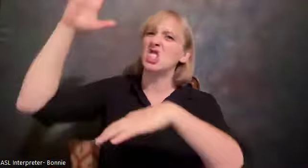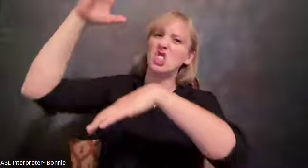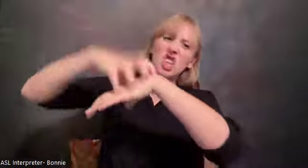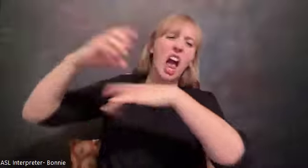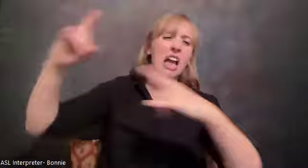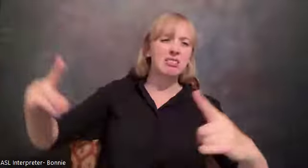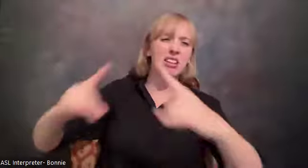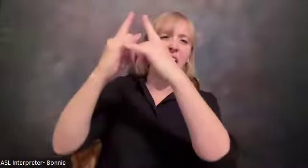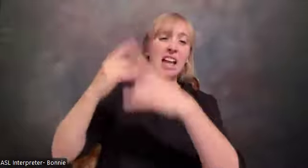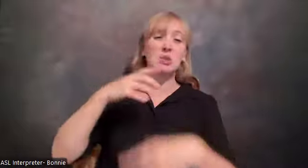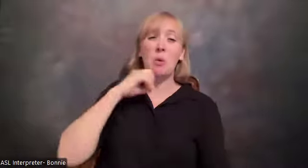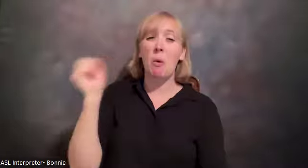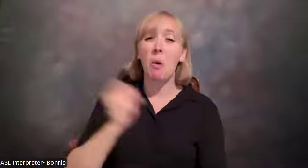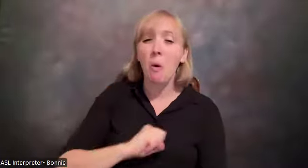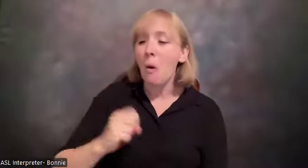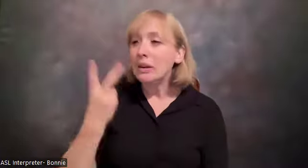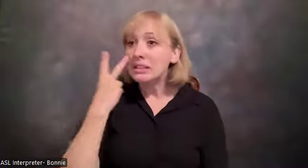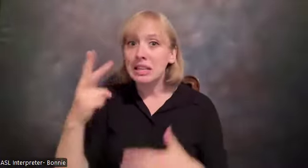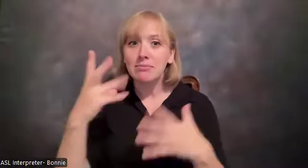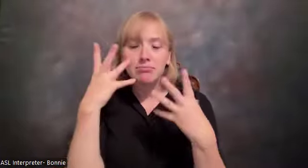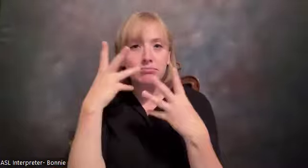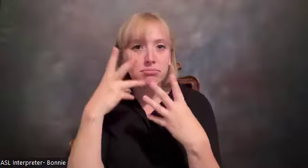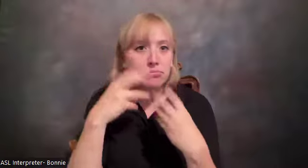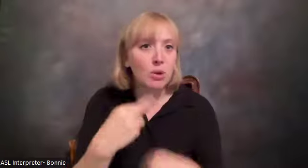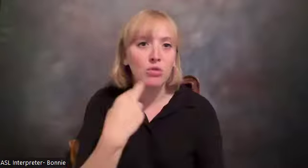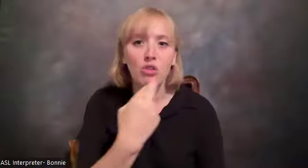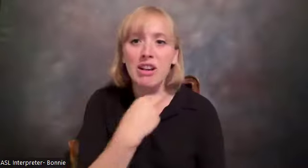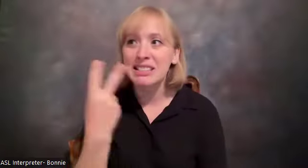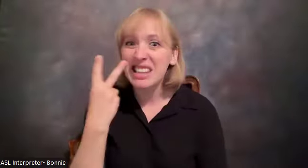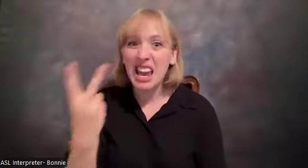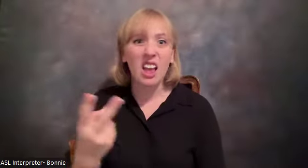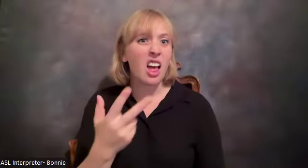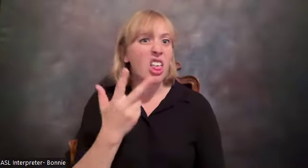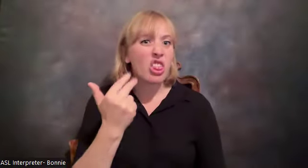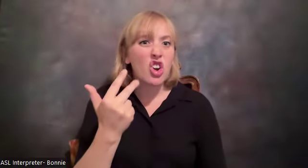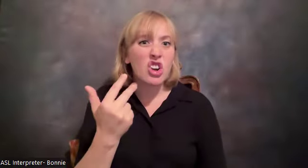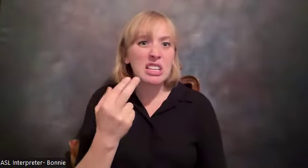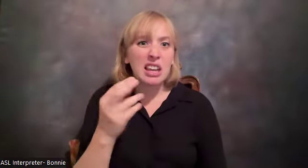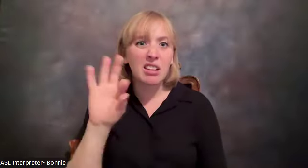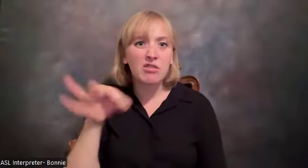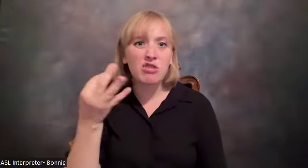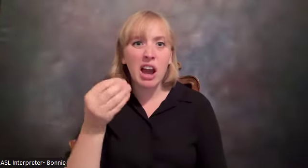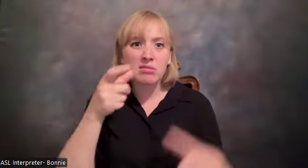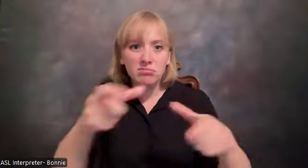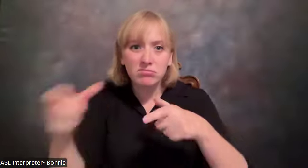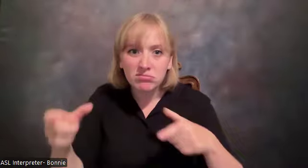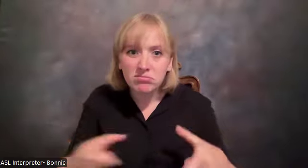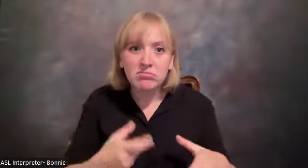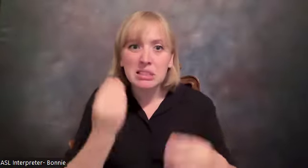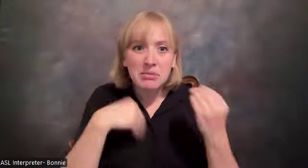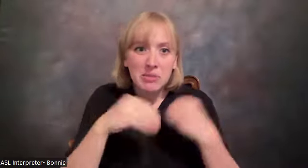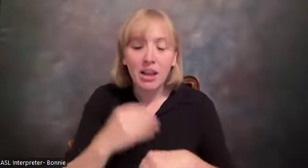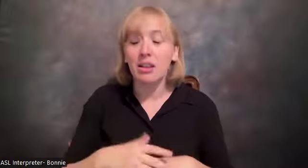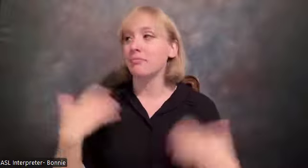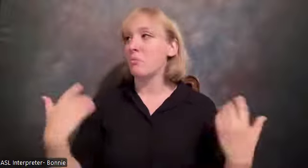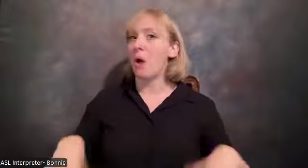the whole lower level is this amazing restaurant. And we embark upon a 13-course French meal. Now, I had never had a 13-course French meal